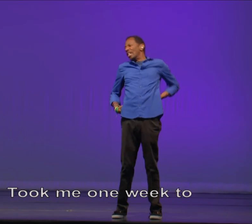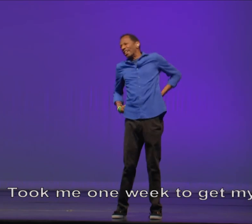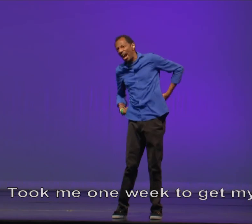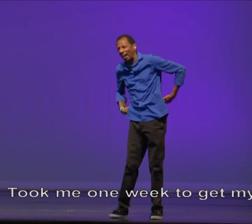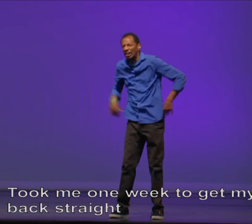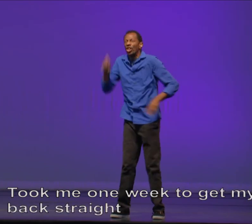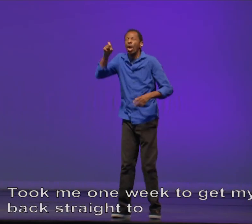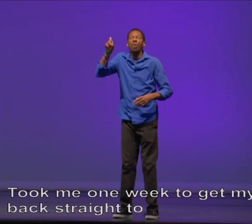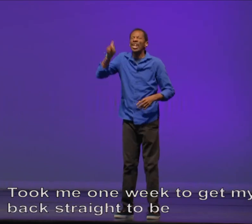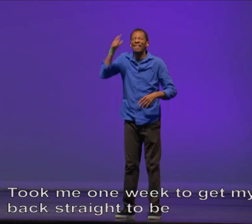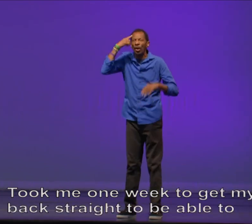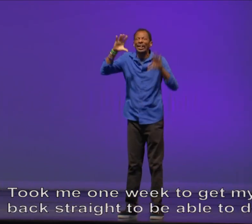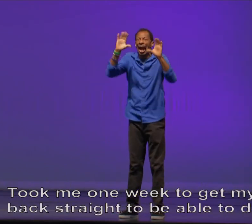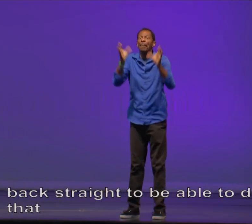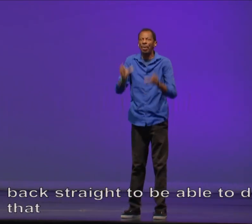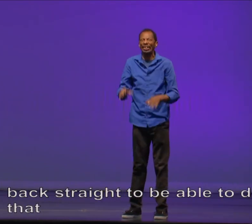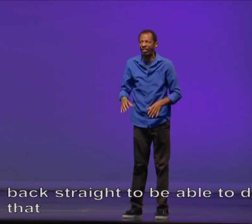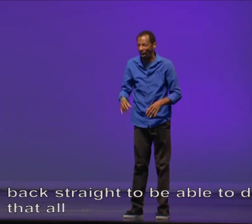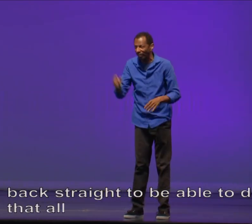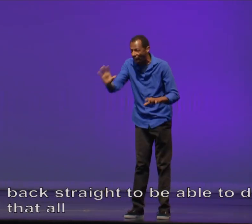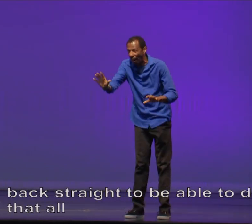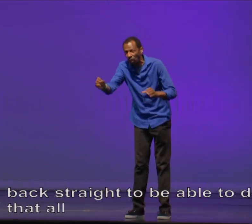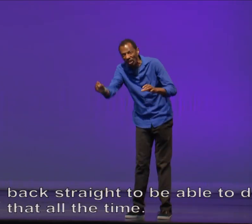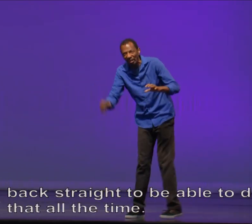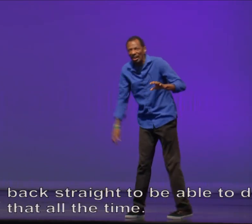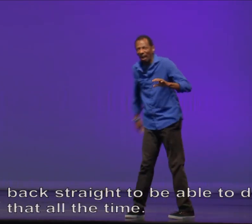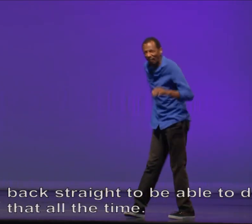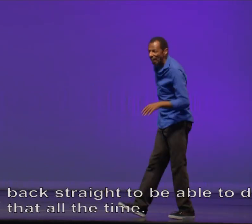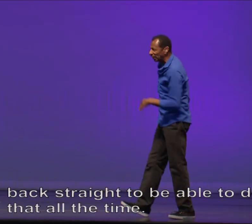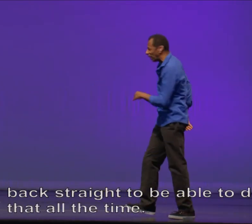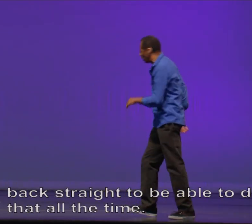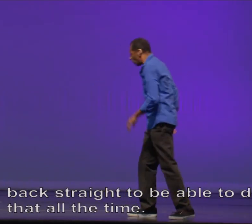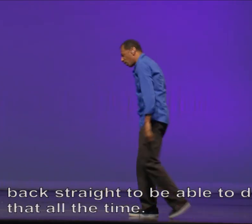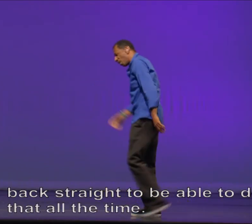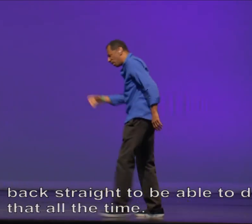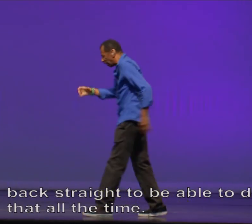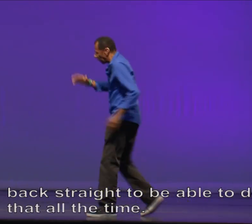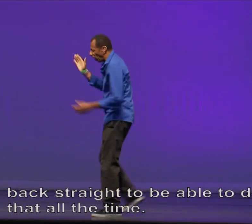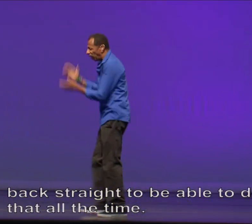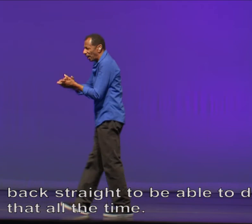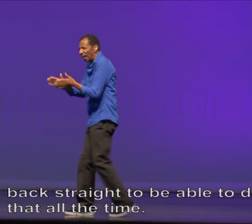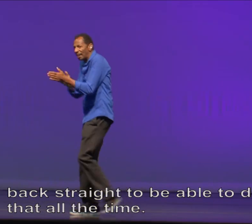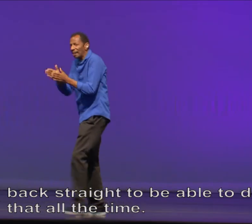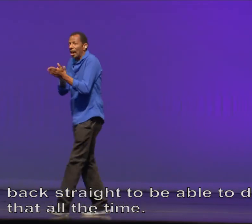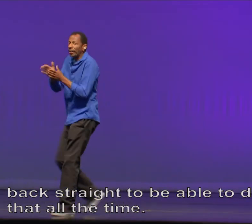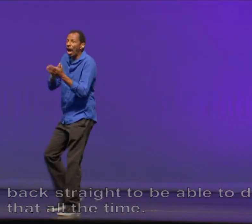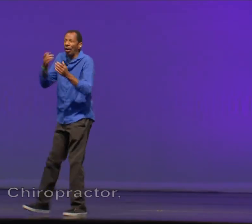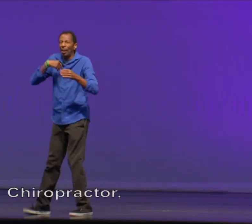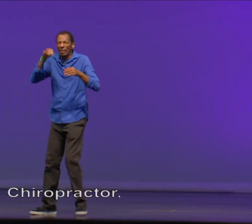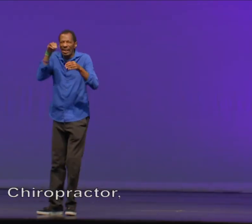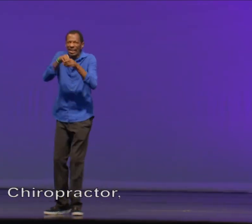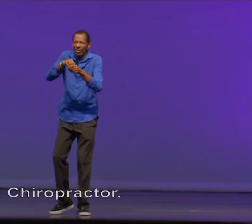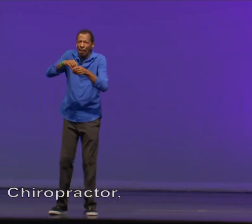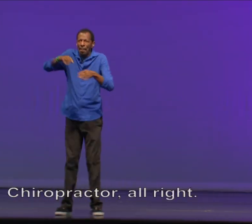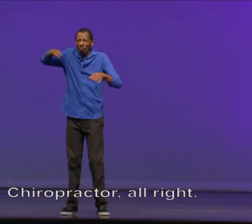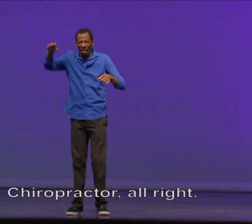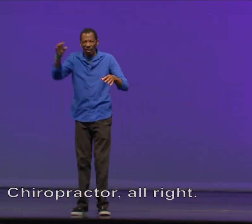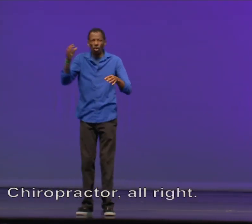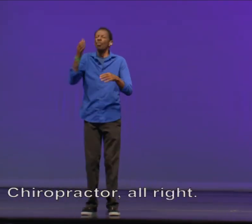Yeah, no Ooh-wee. need for chiropractor. Yeah, all right. Woo. All right. Now, I'm in the